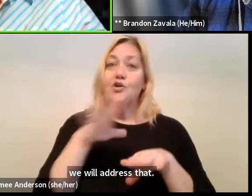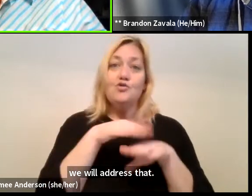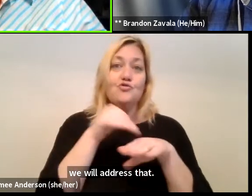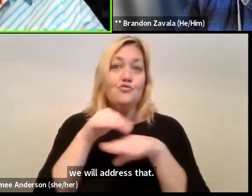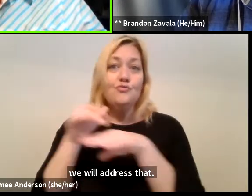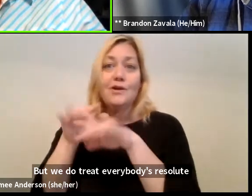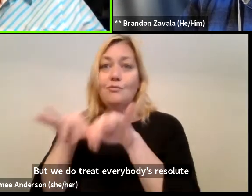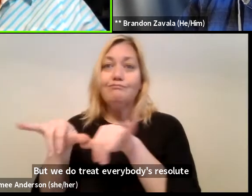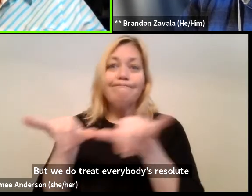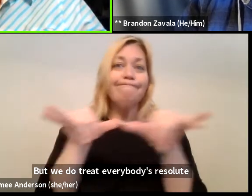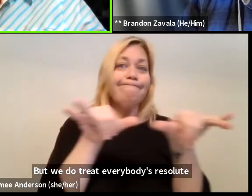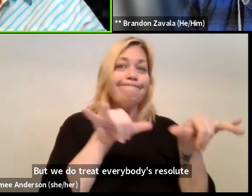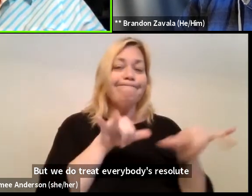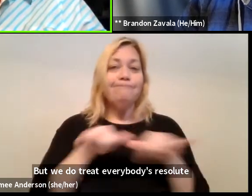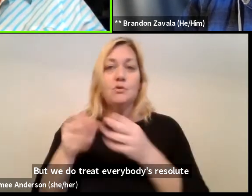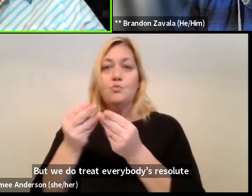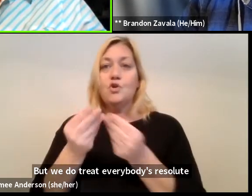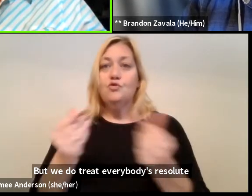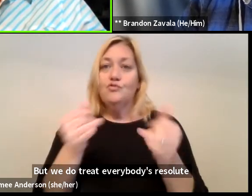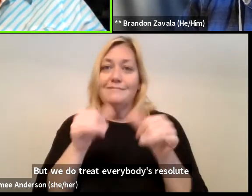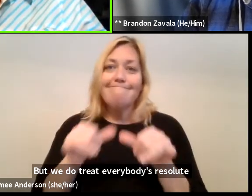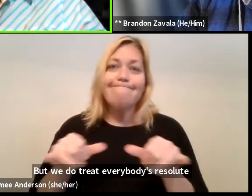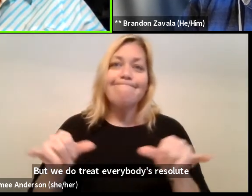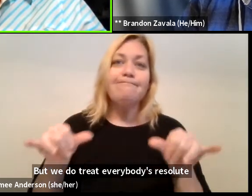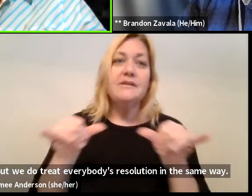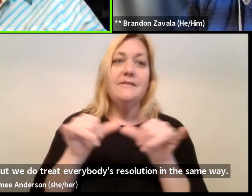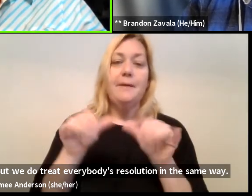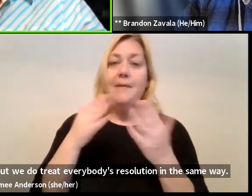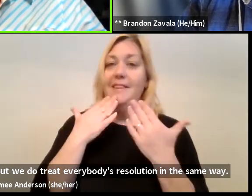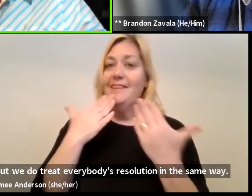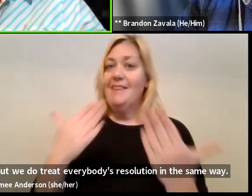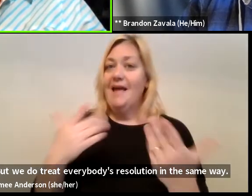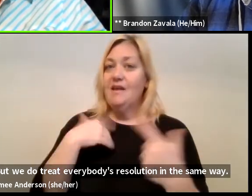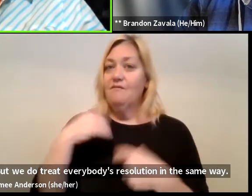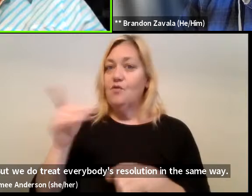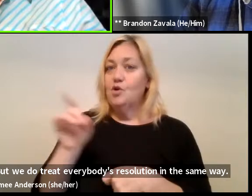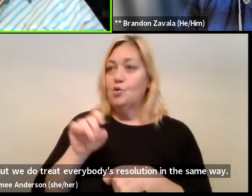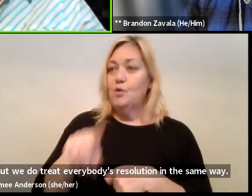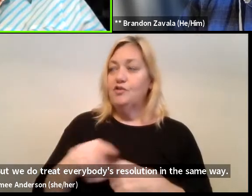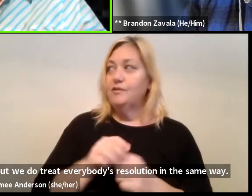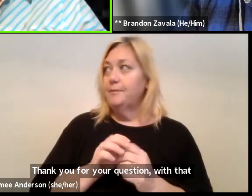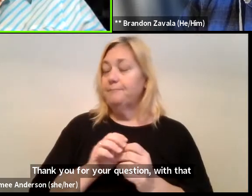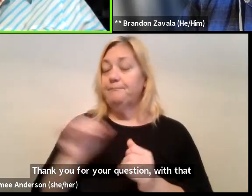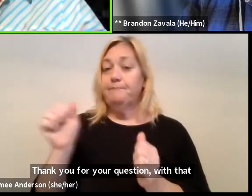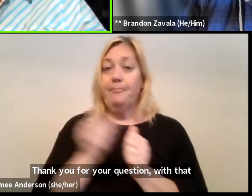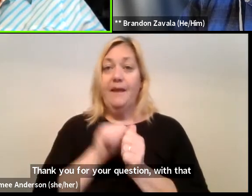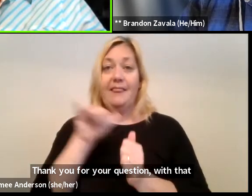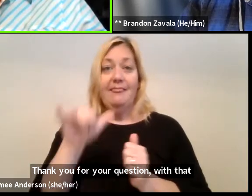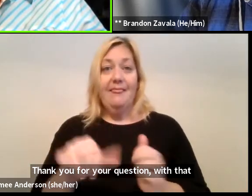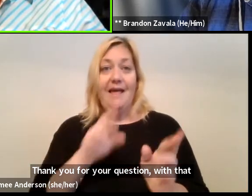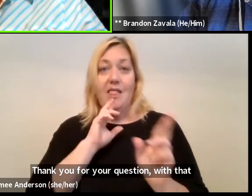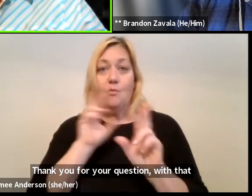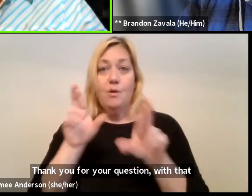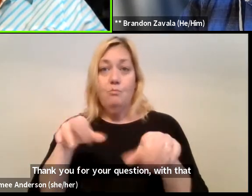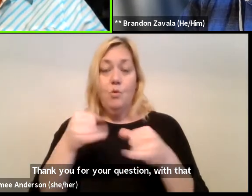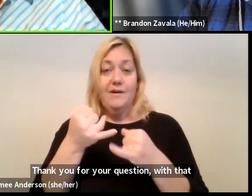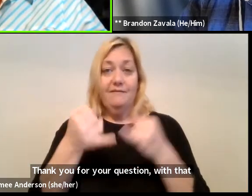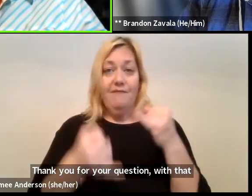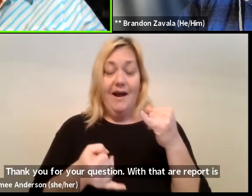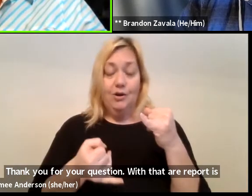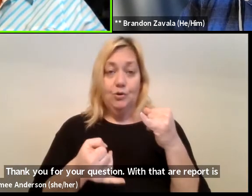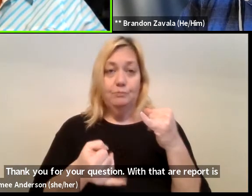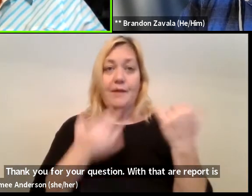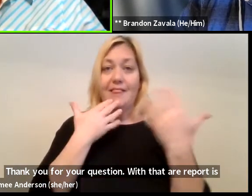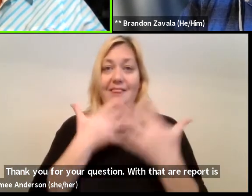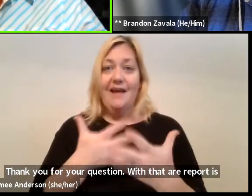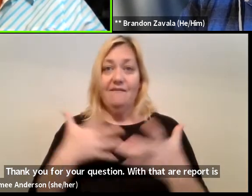everybody's resolution in the same way. Thank you for your question. With that, our report is final. Thank you